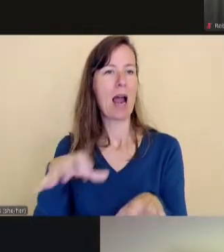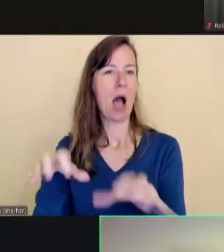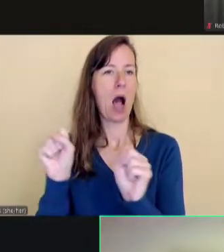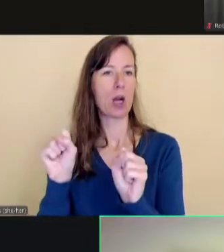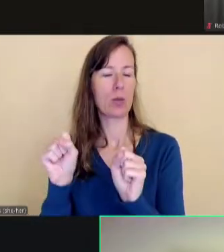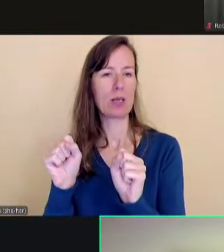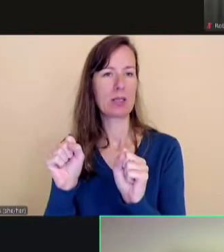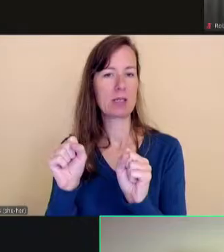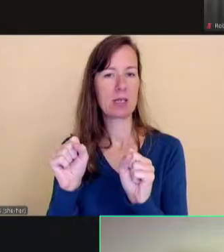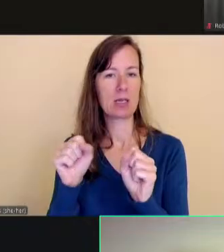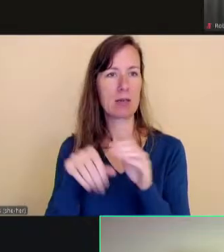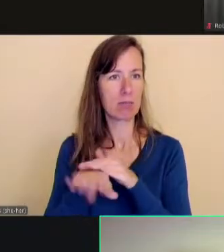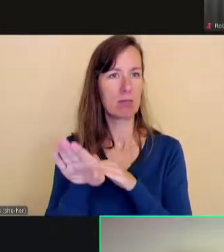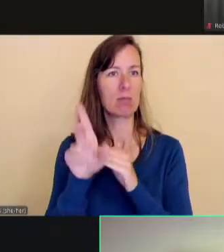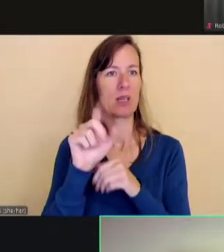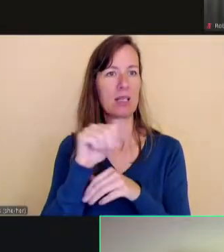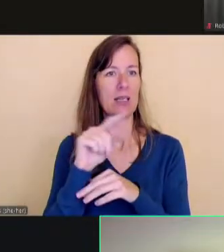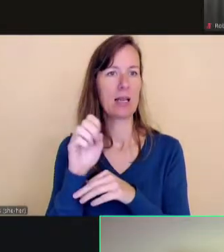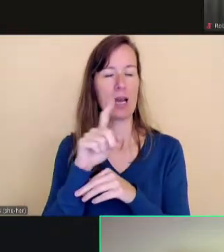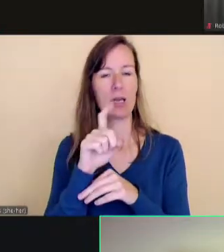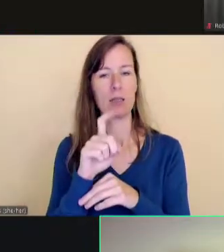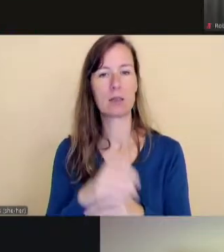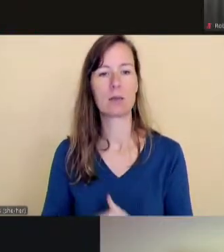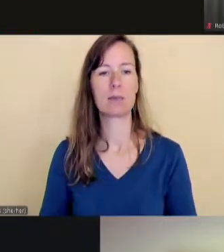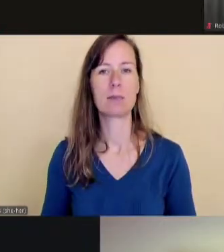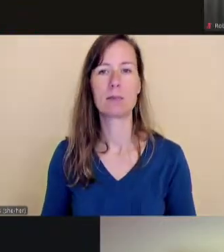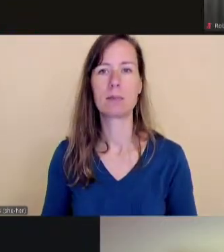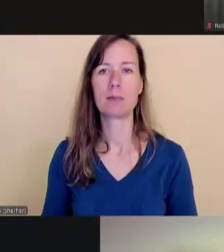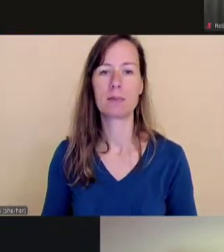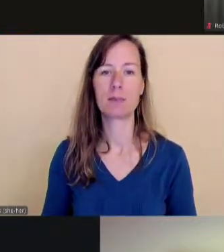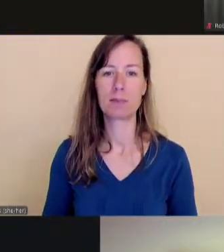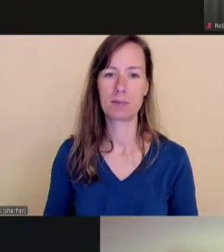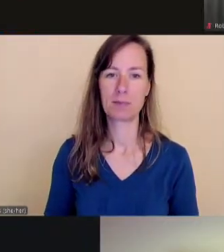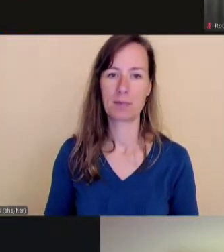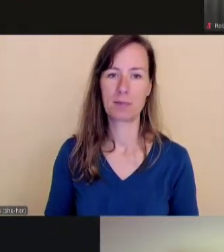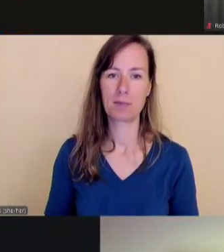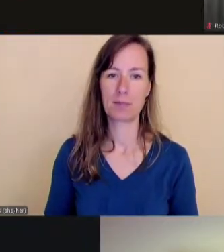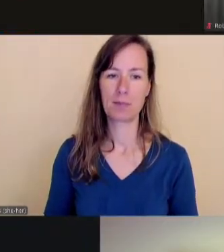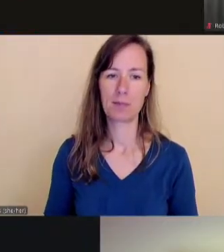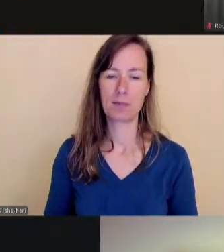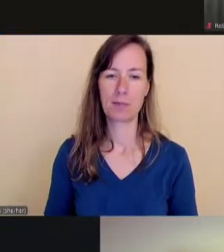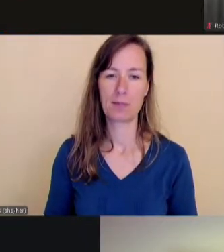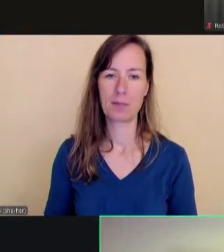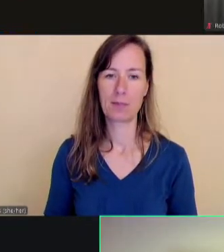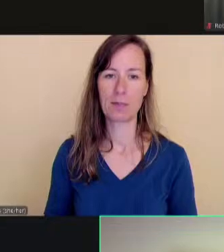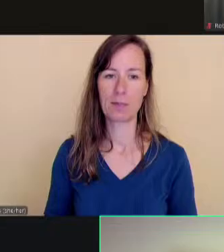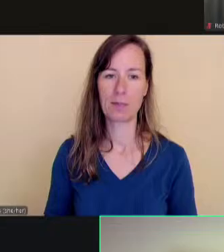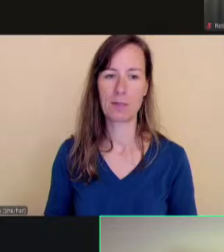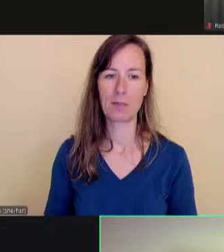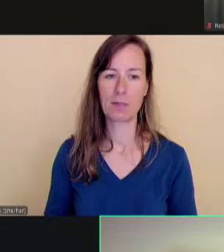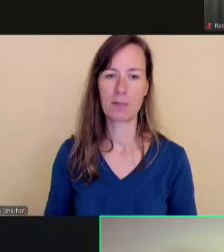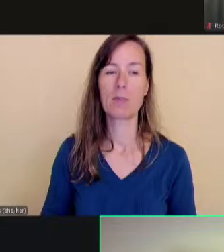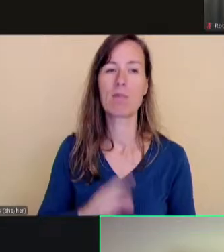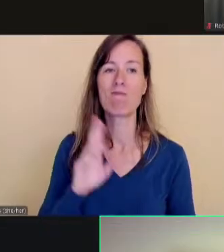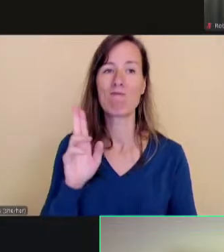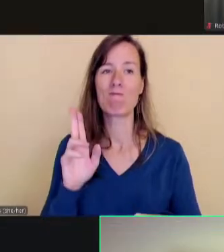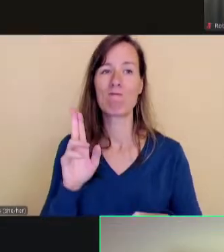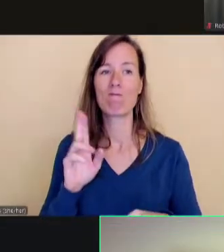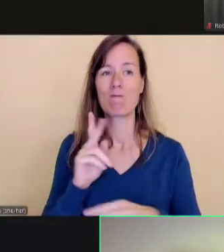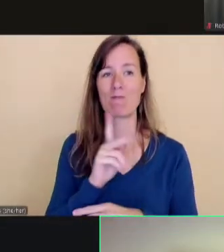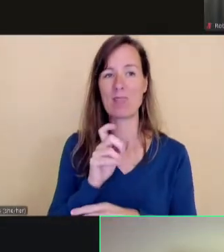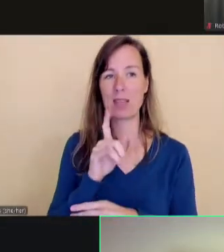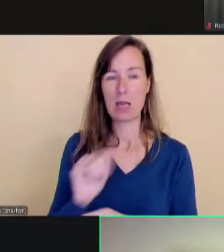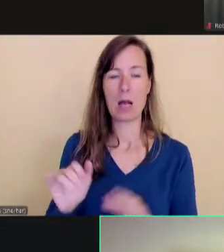I'll defer. Go ahead, Kelly. I was going to defer to you. Yeah, thank you. Sorry about that. The original plan was to have the